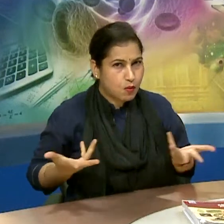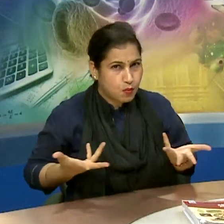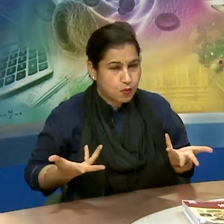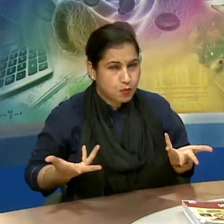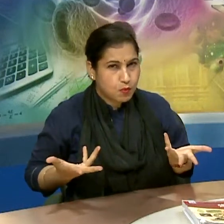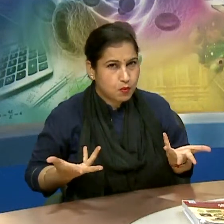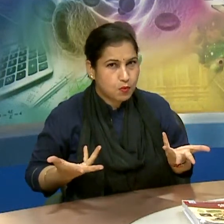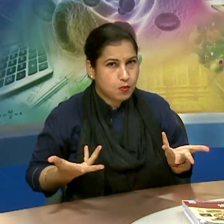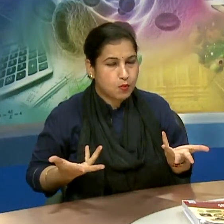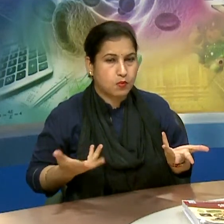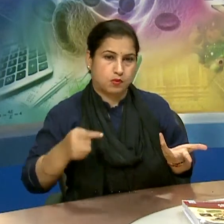measurements.